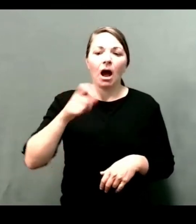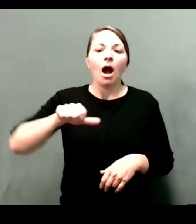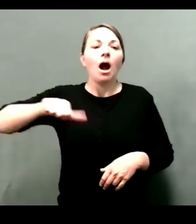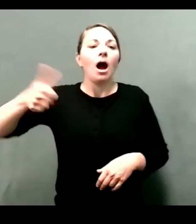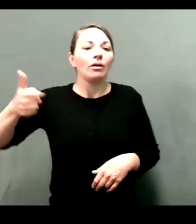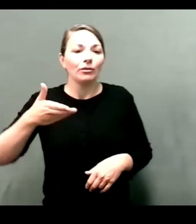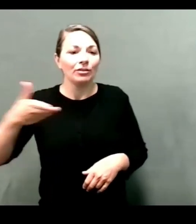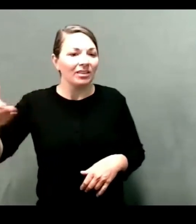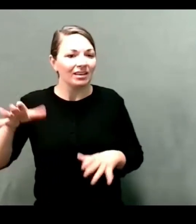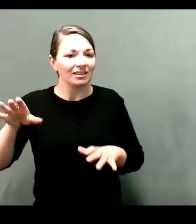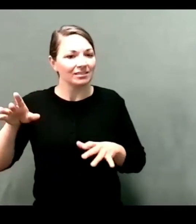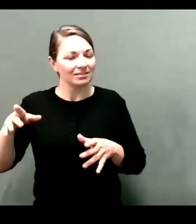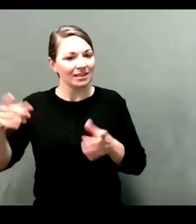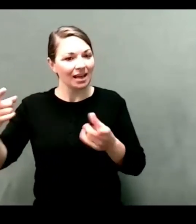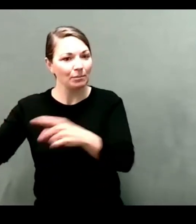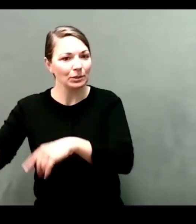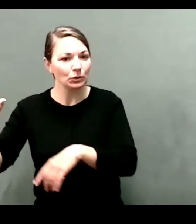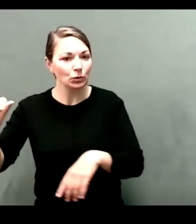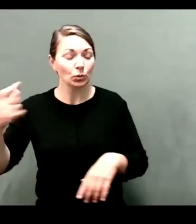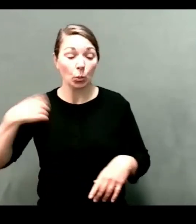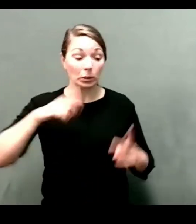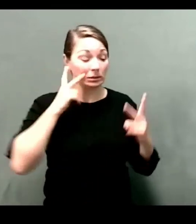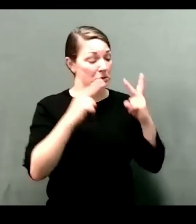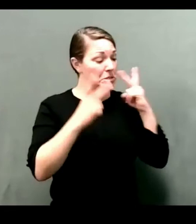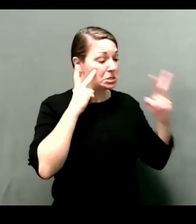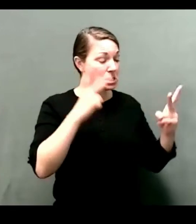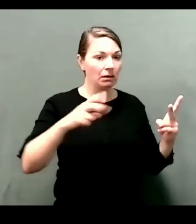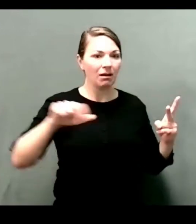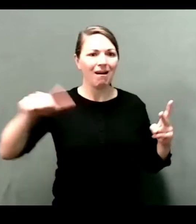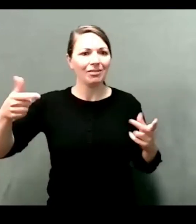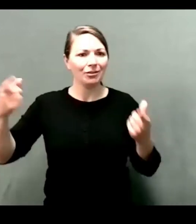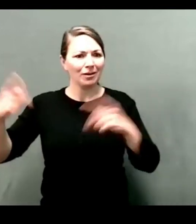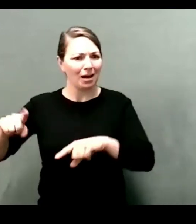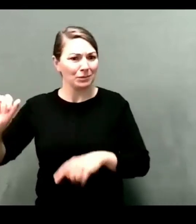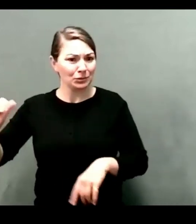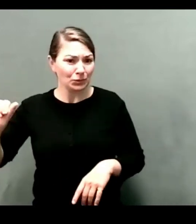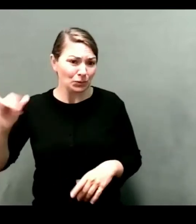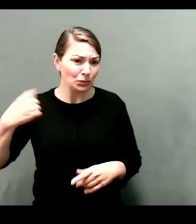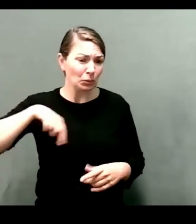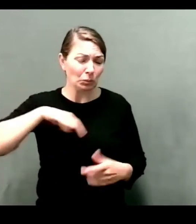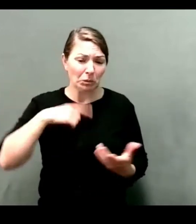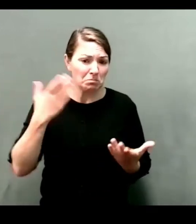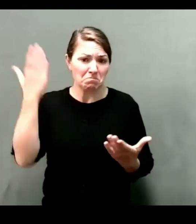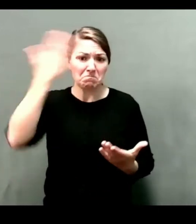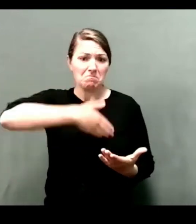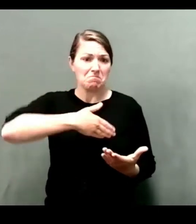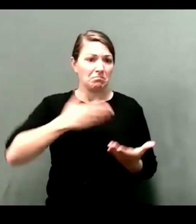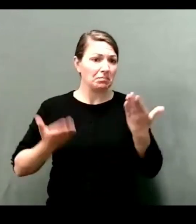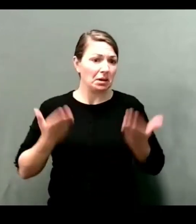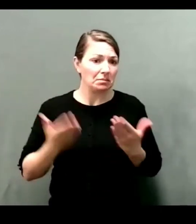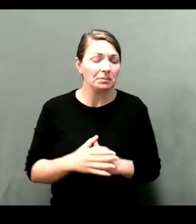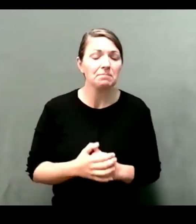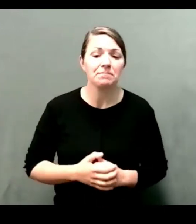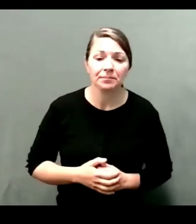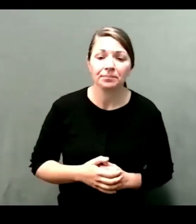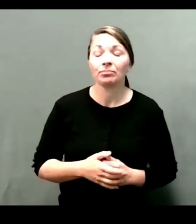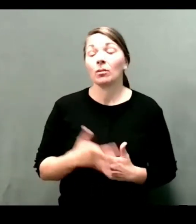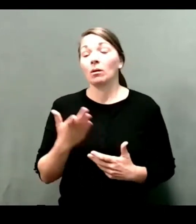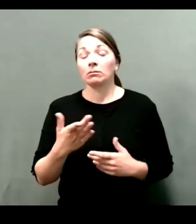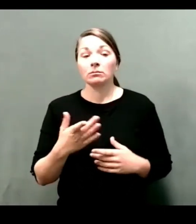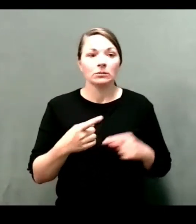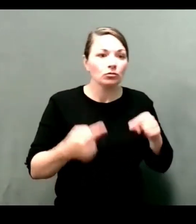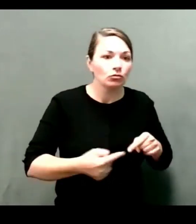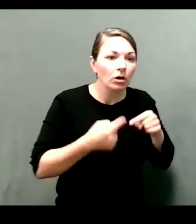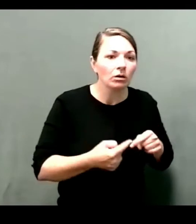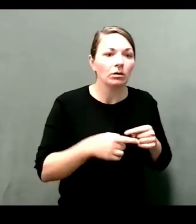on outside of just whatever experience we saw, right? So here you'll see things like talking about having difficulty finding